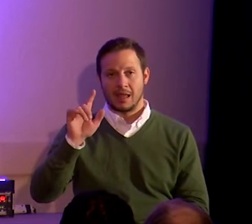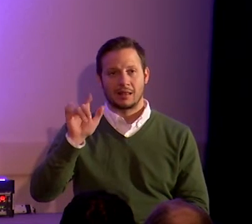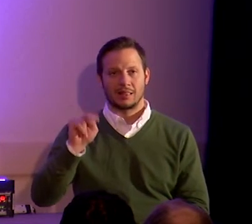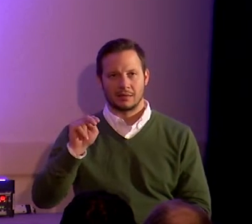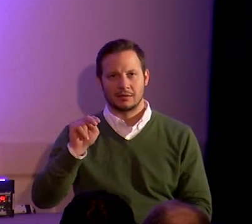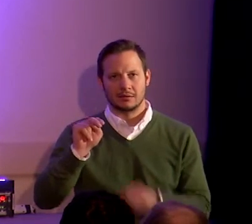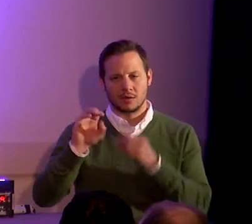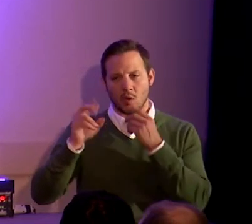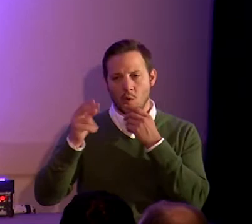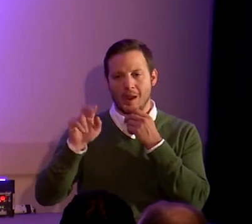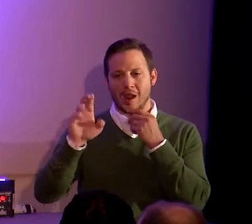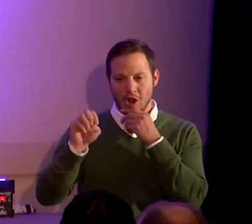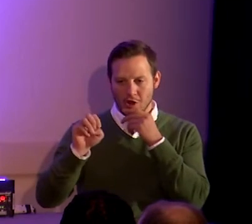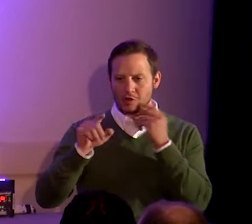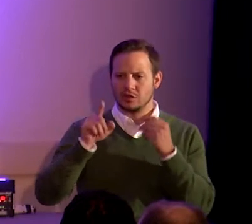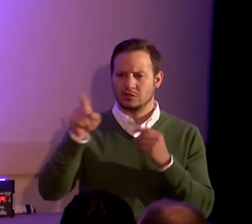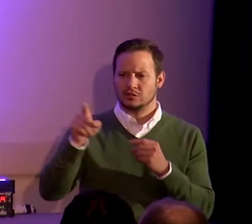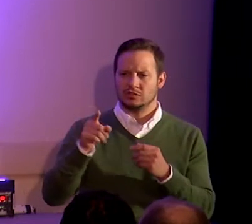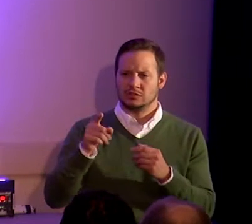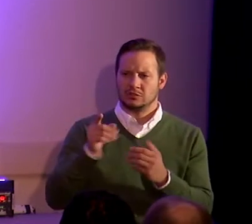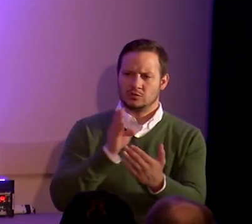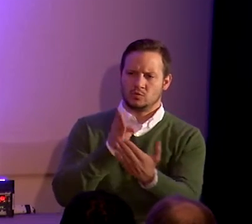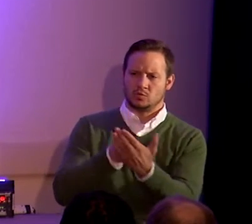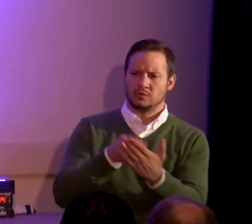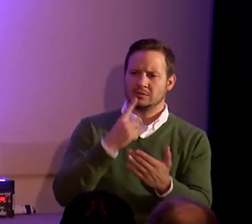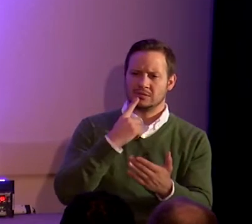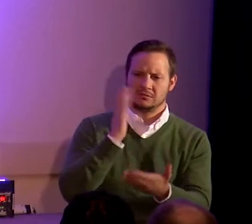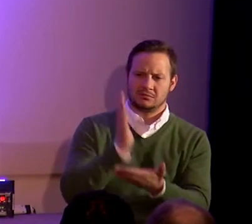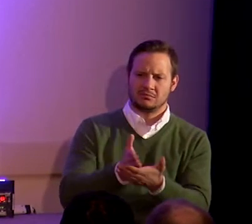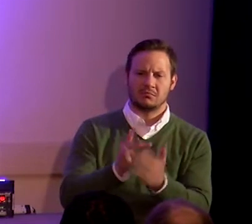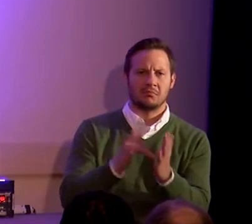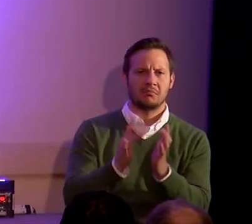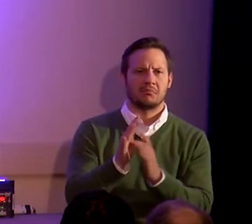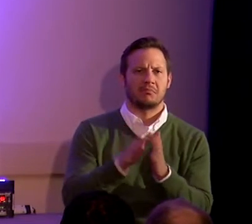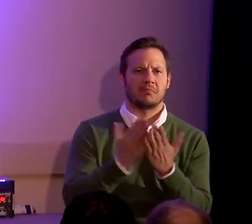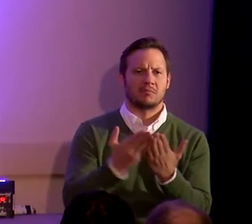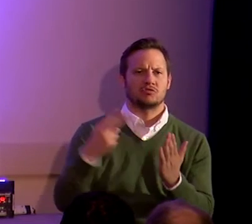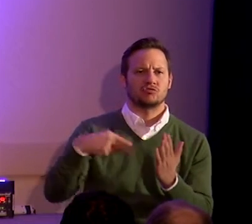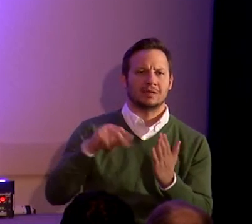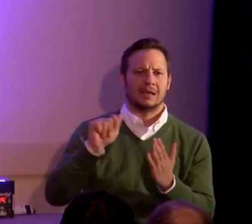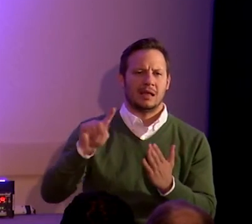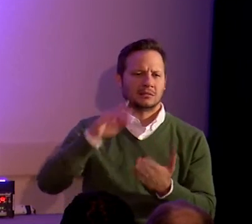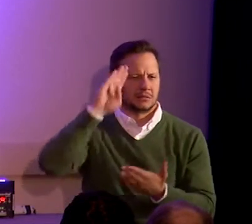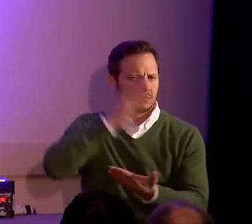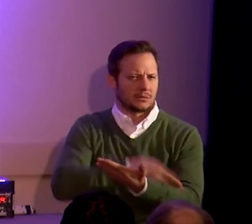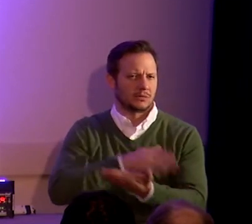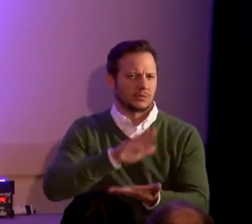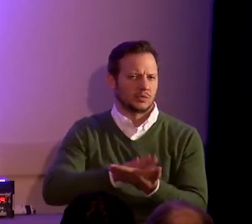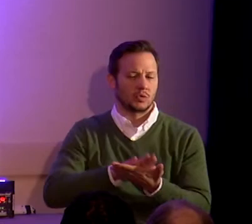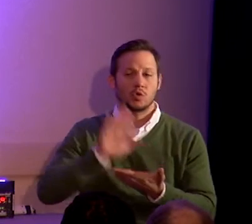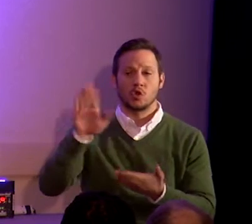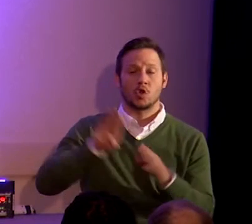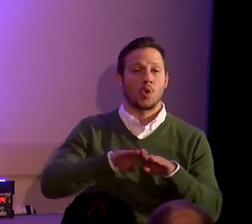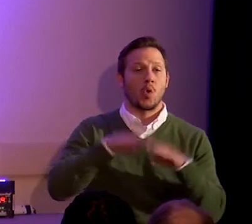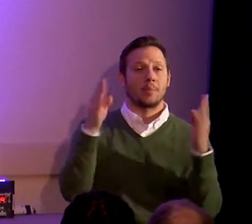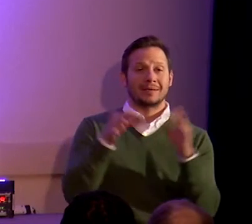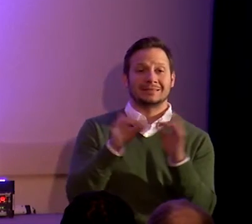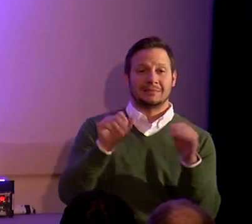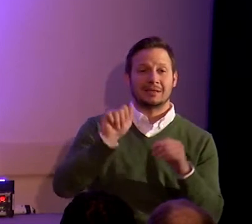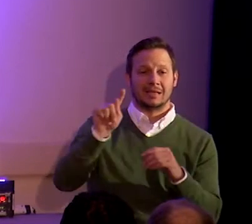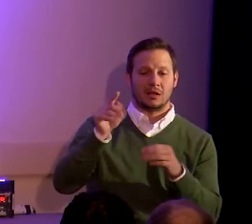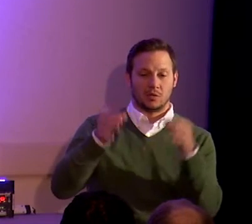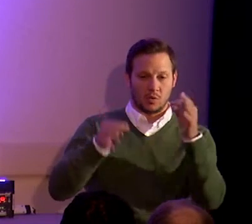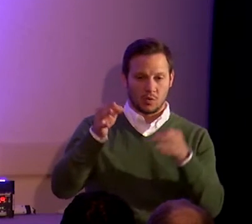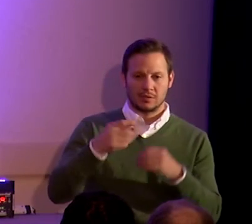readings and the harassment at her son's school, her famous opening statement before the Supreme Court hinted at what I'm advocating for. Right? She used protest